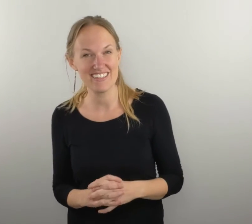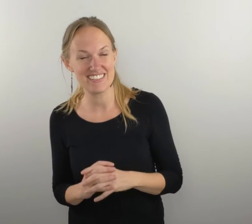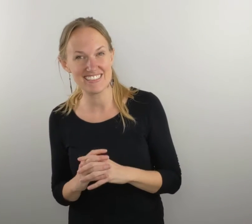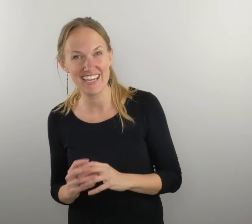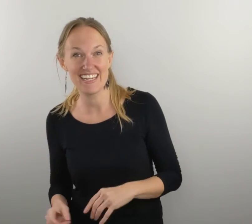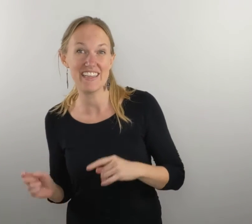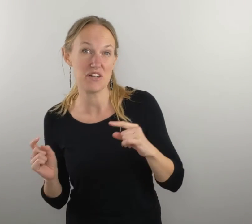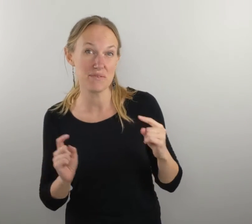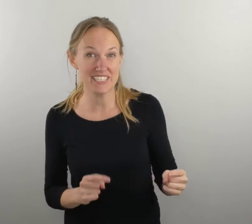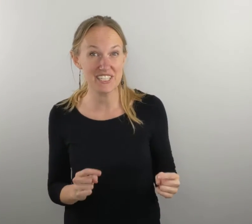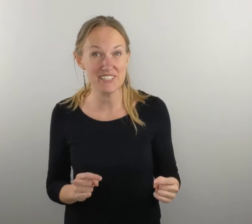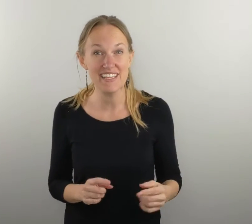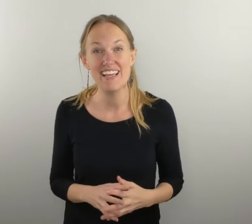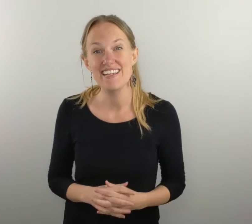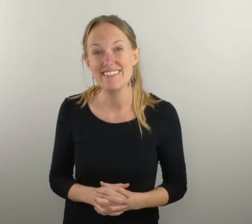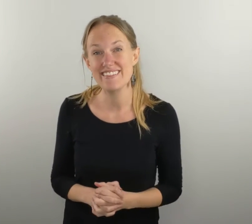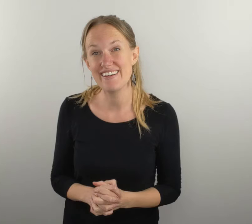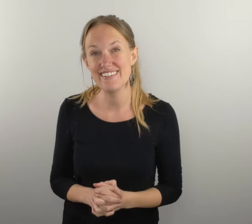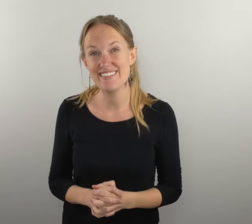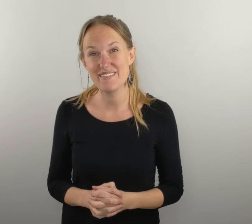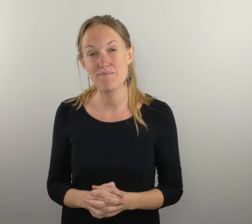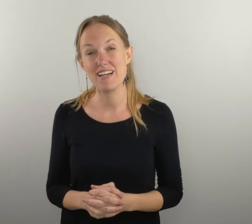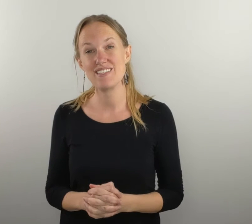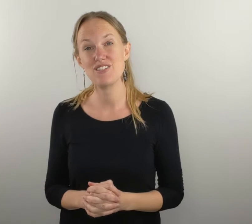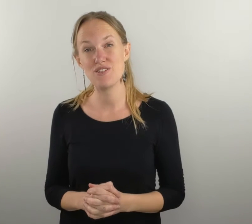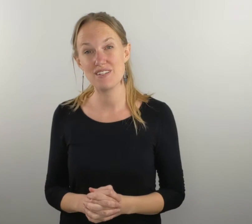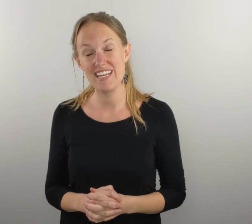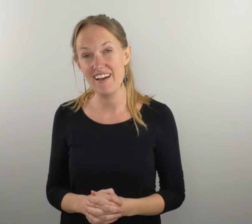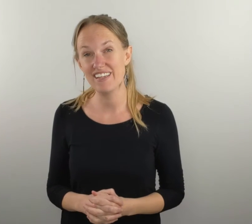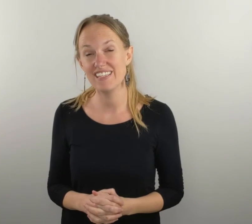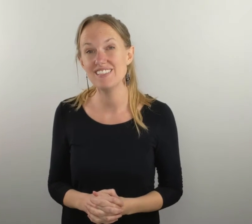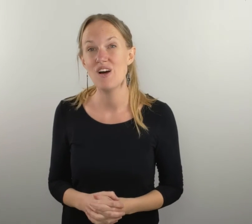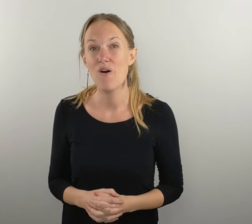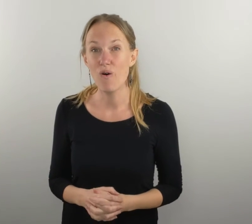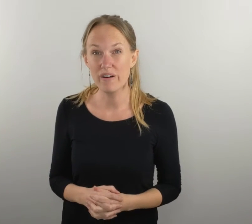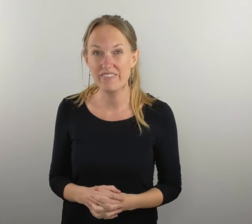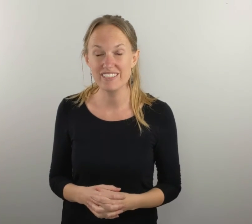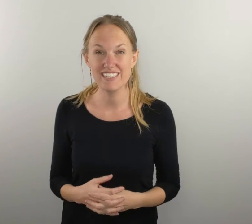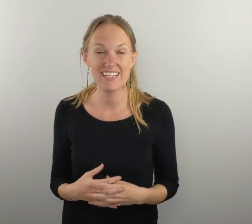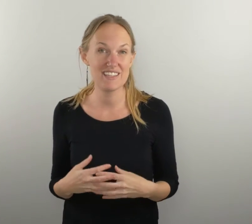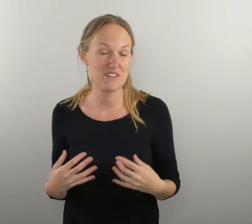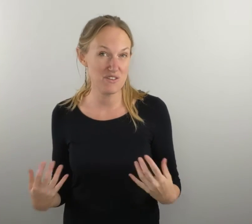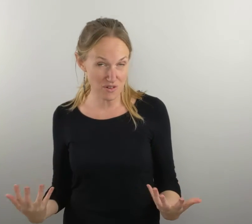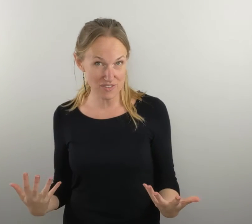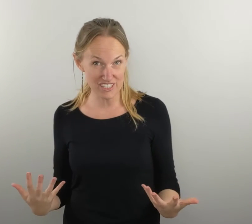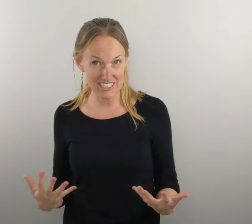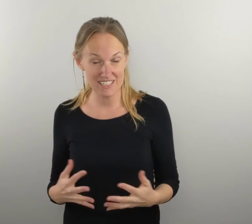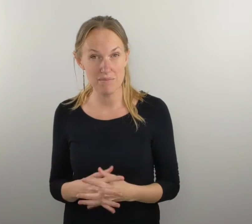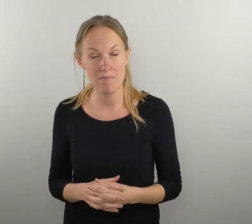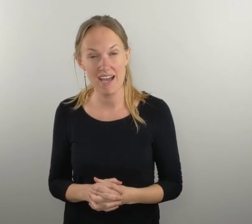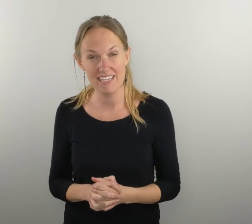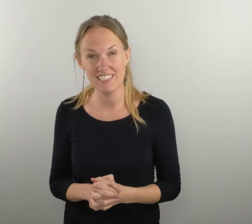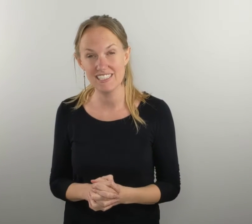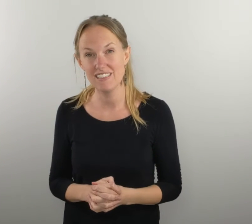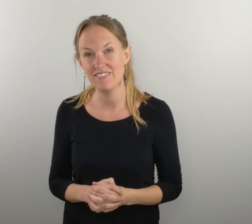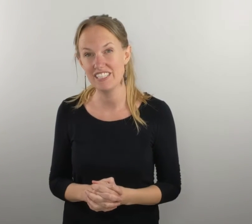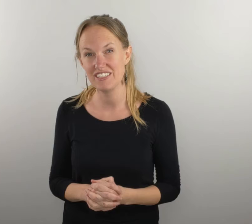you're signing the original songs by Stuart Townend or if you're signing the new version by Passion featuring